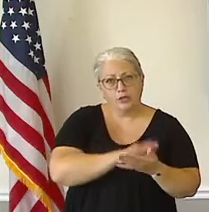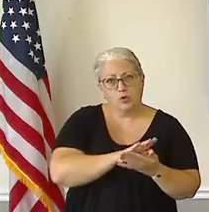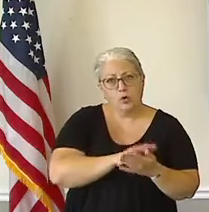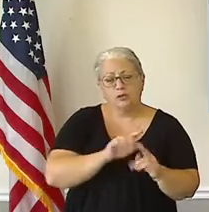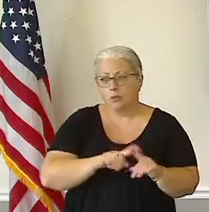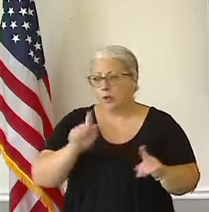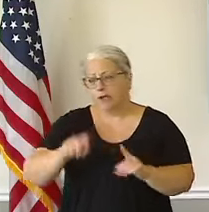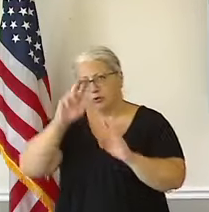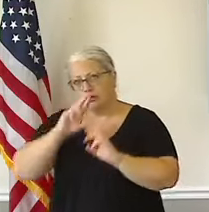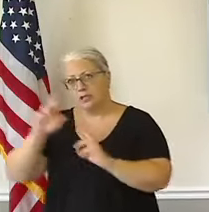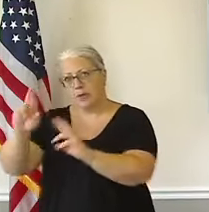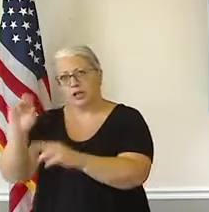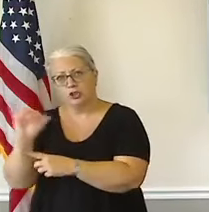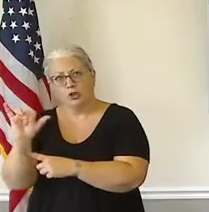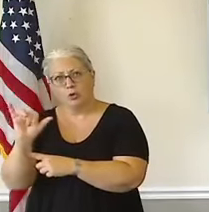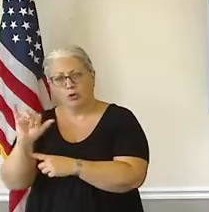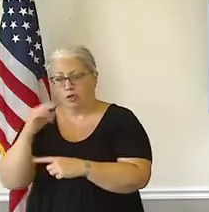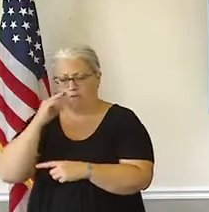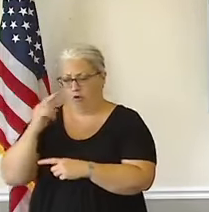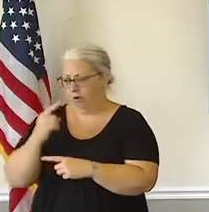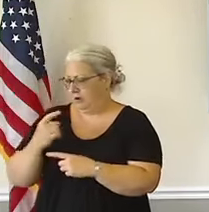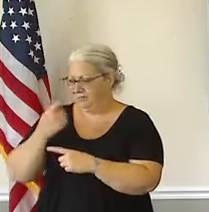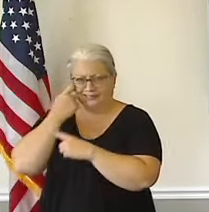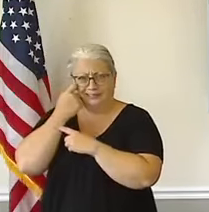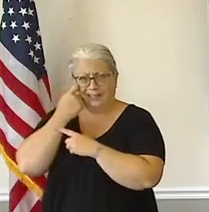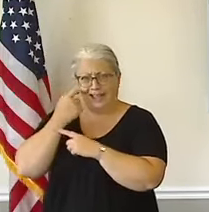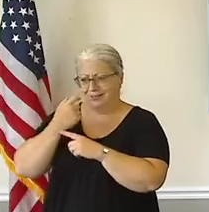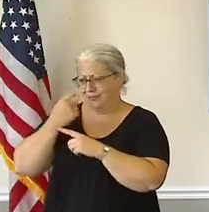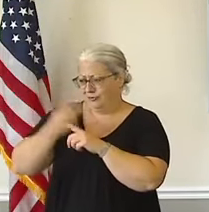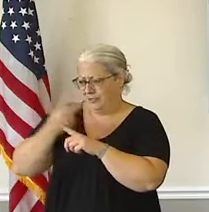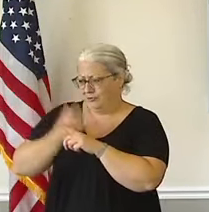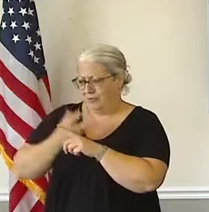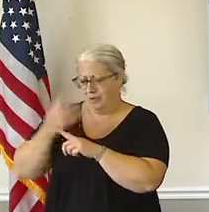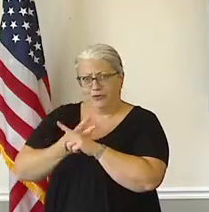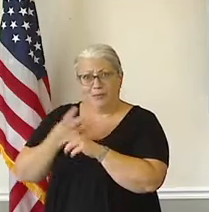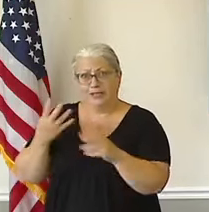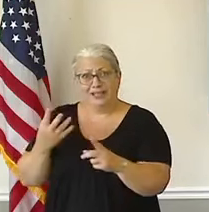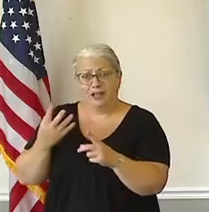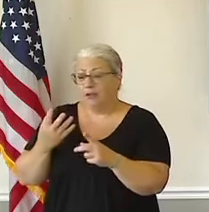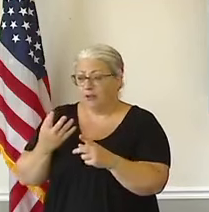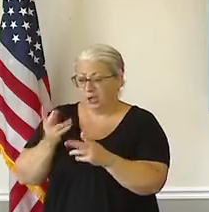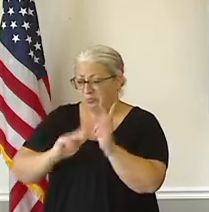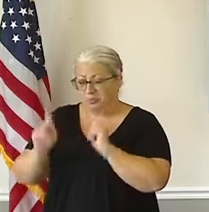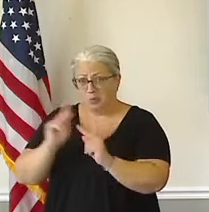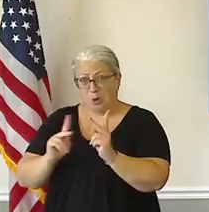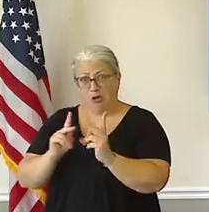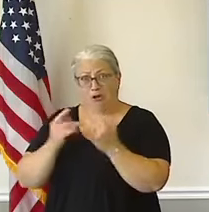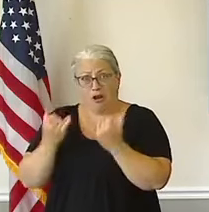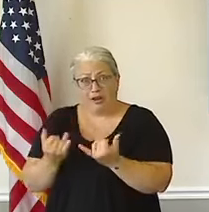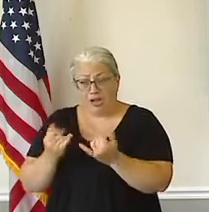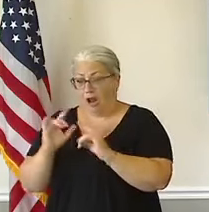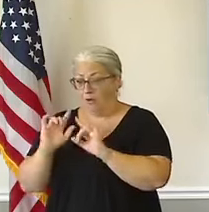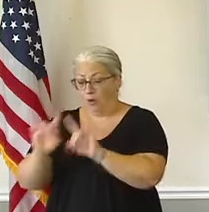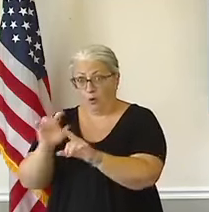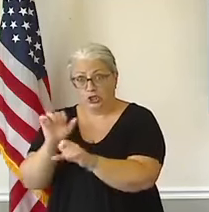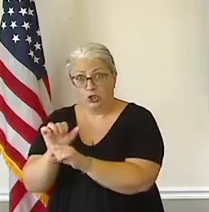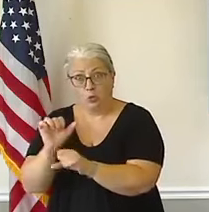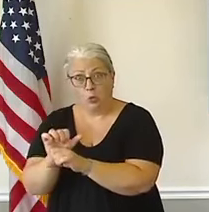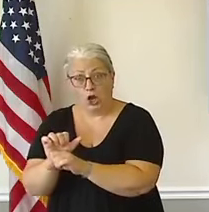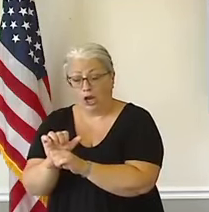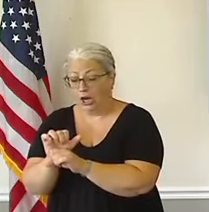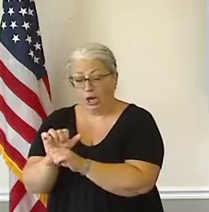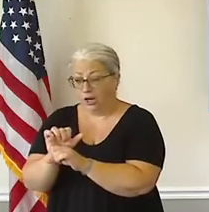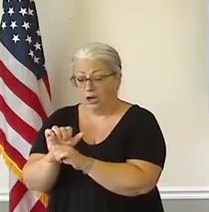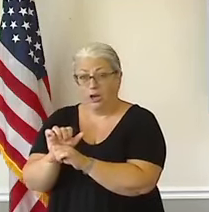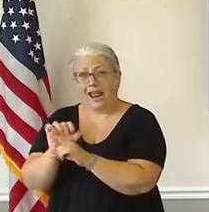have to be respectful of the fact that for the last few months, we've expected people to go to work in certain areas that never once thought that them going to work was going to put their